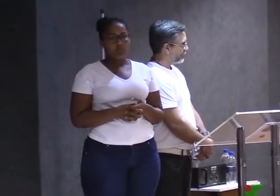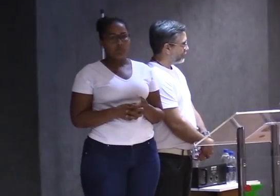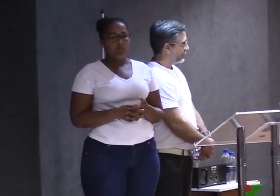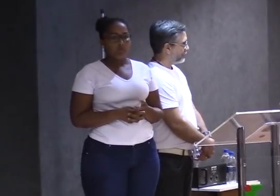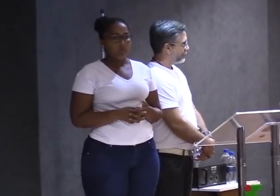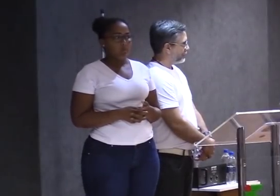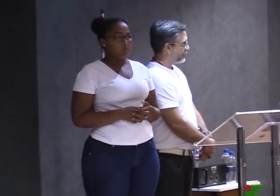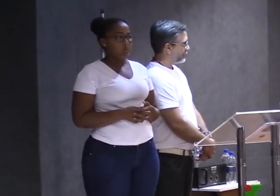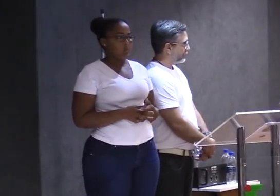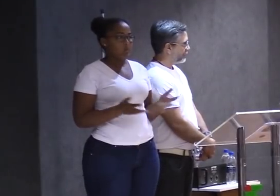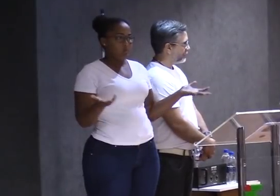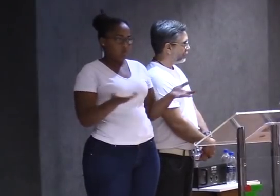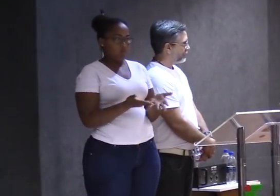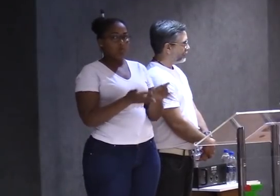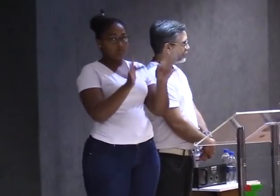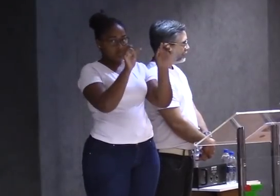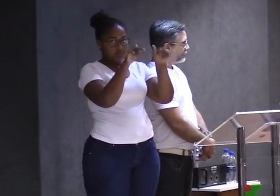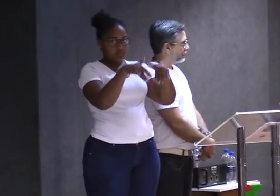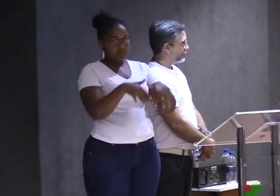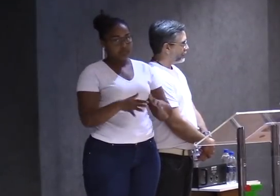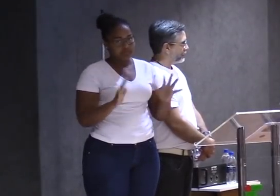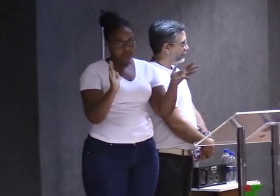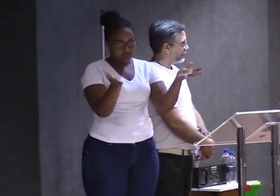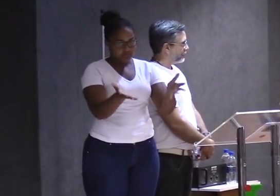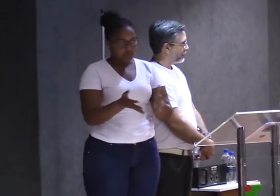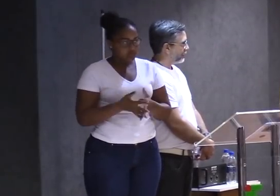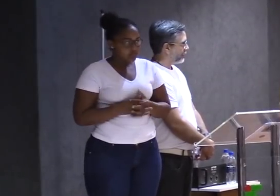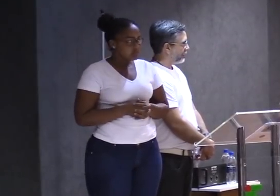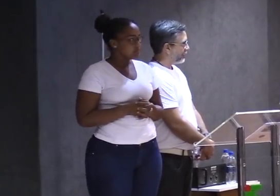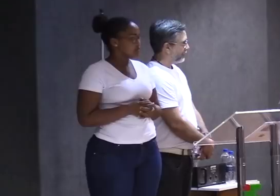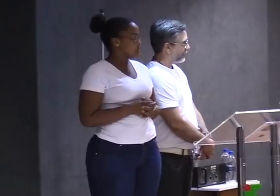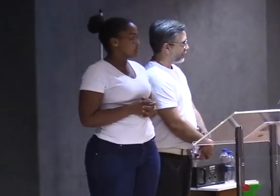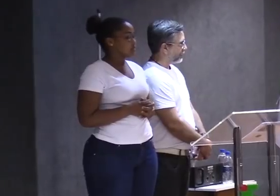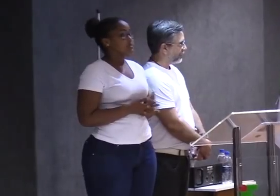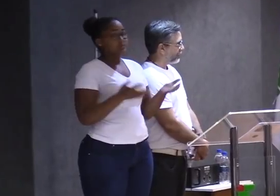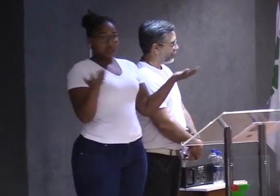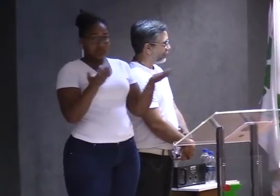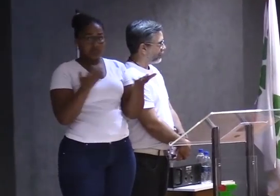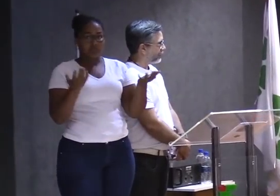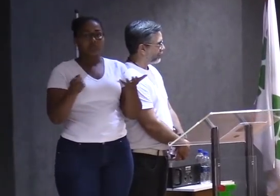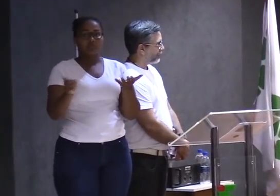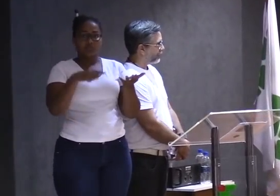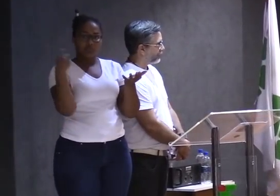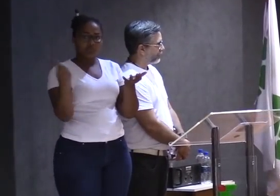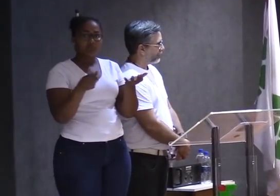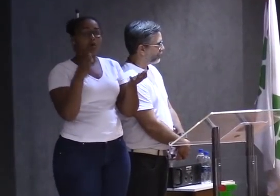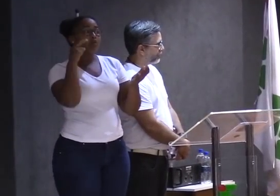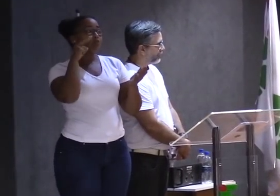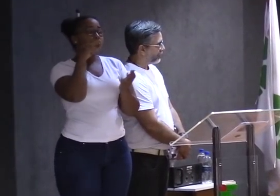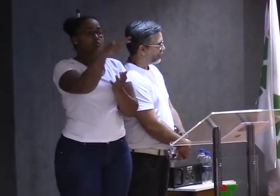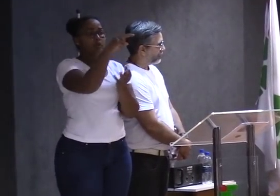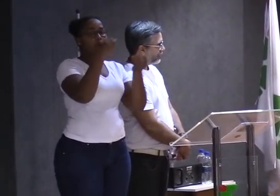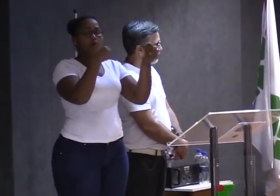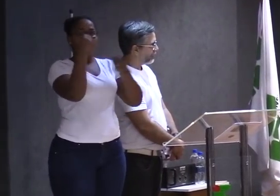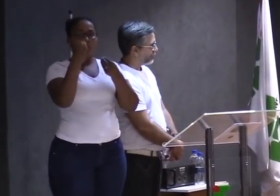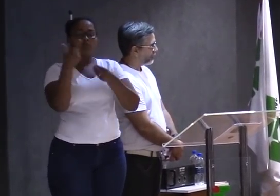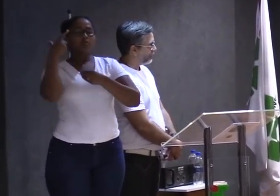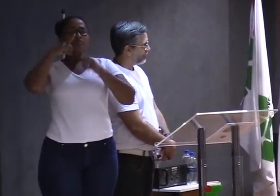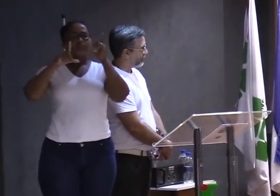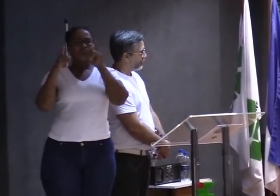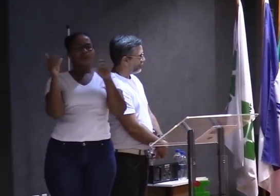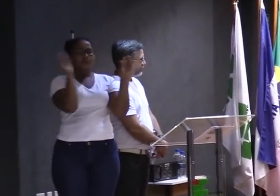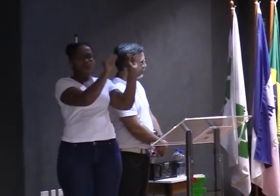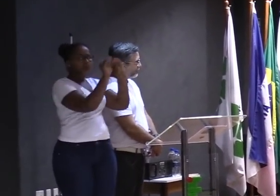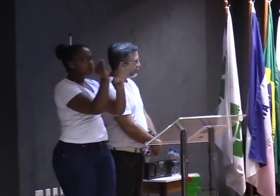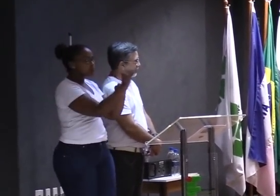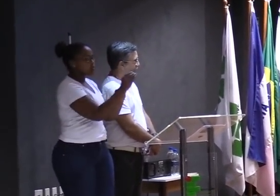four different teams in the Padlet. Vamos ver o que vocês conseguiram fazer aqui, muitas pessoas usando o Padlet. But now I need a